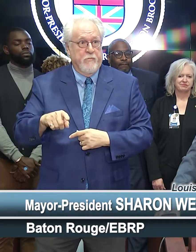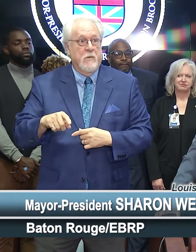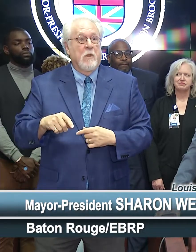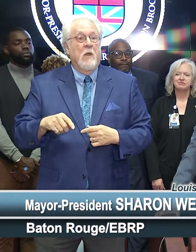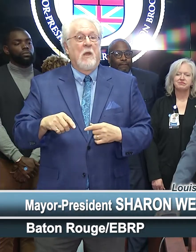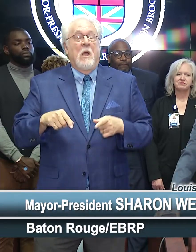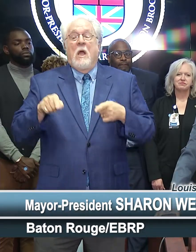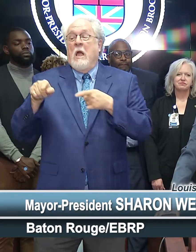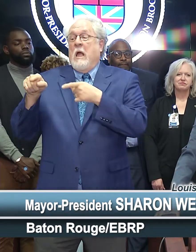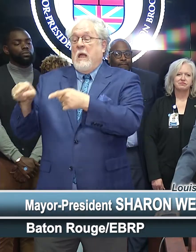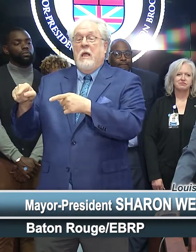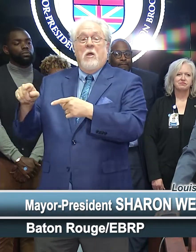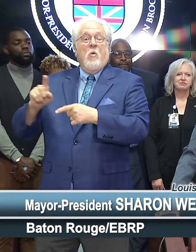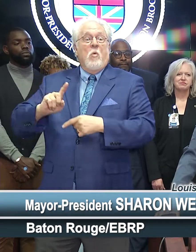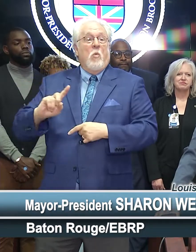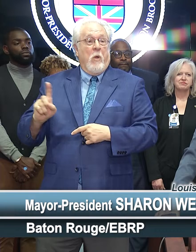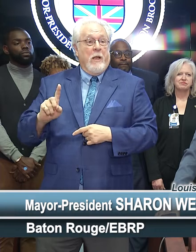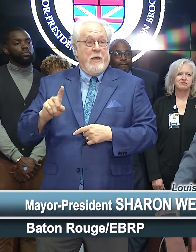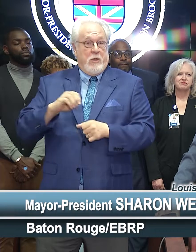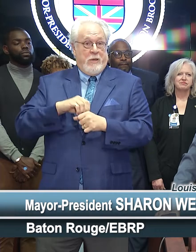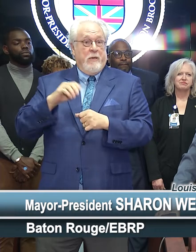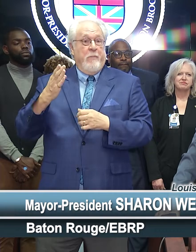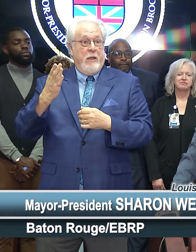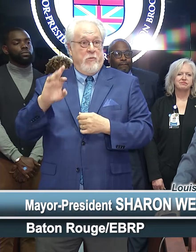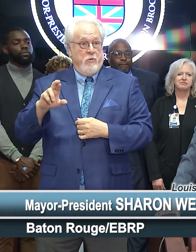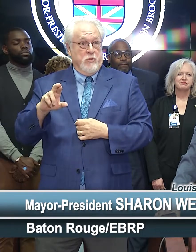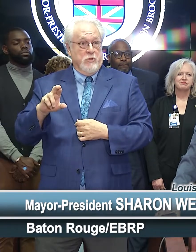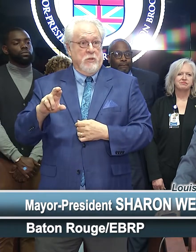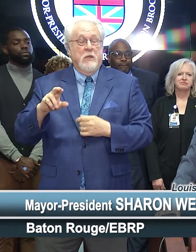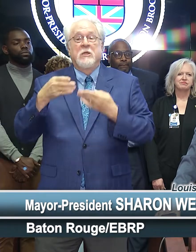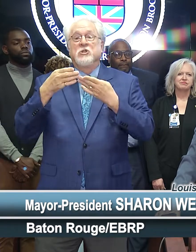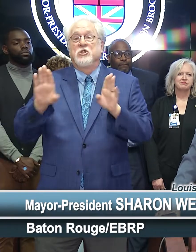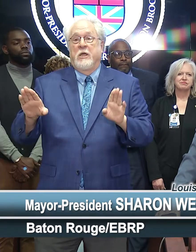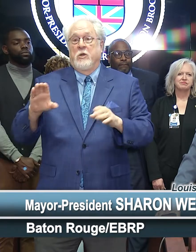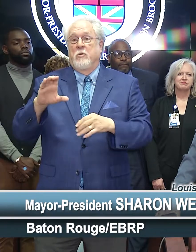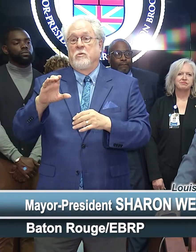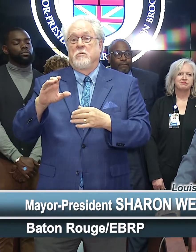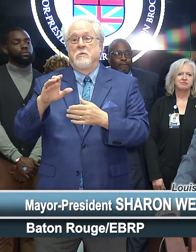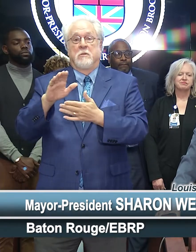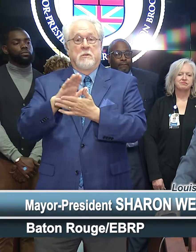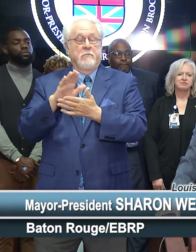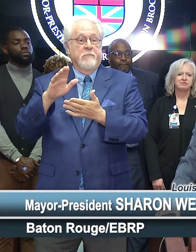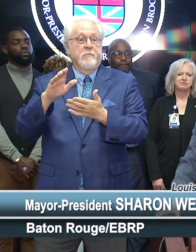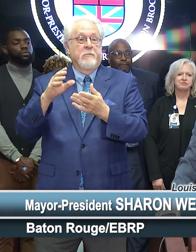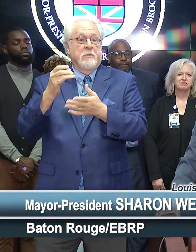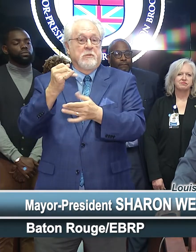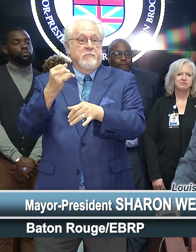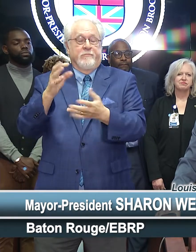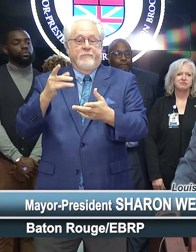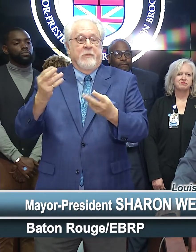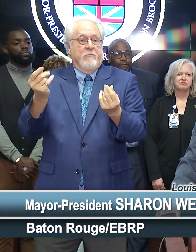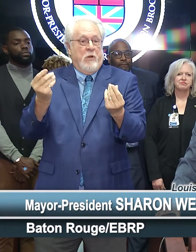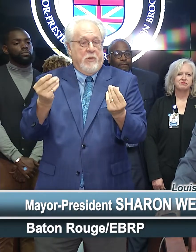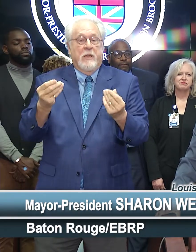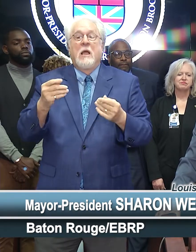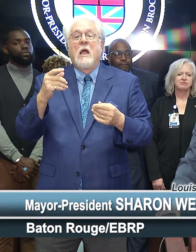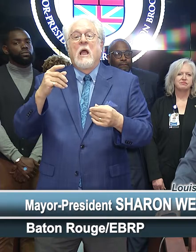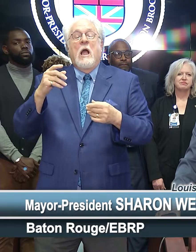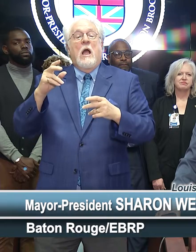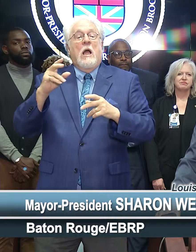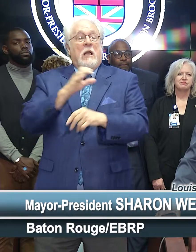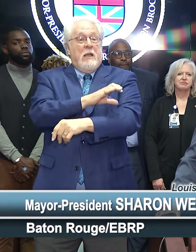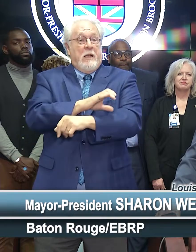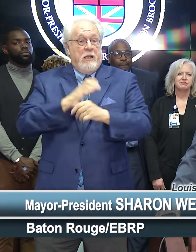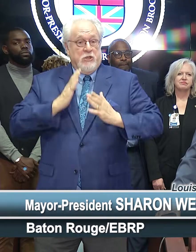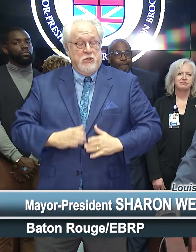This site will be located in Mid-City at Baton Rouge General's campus and will be staffed by clinicians from